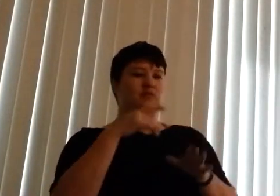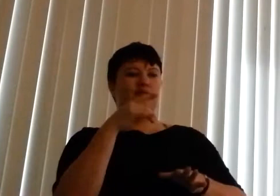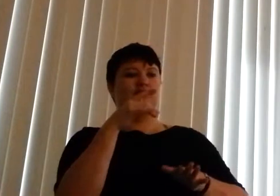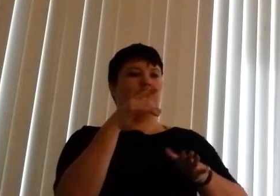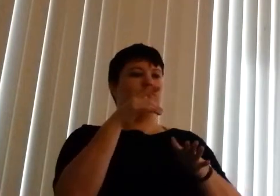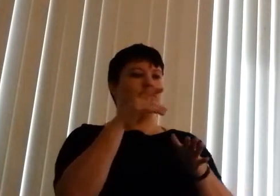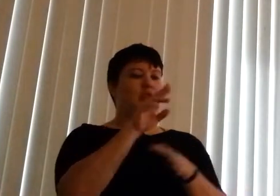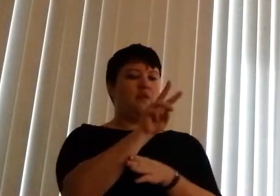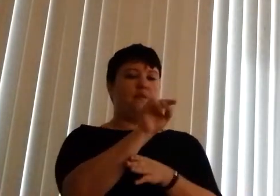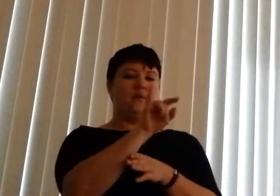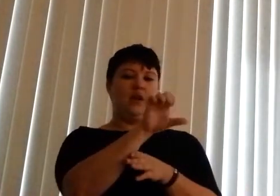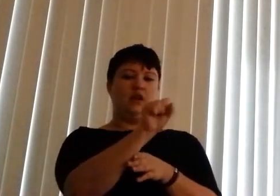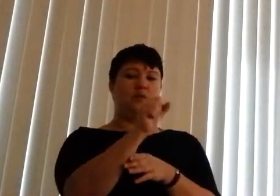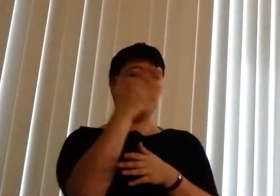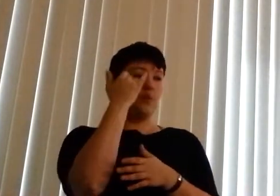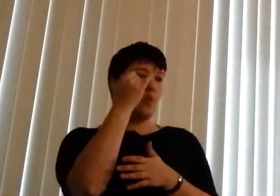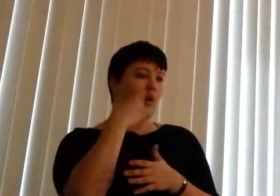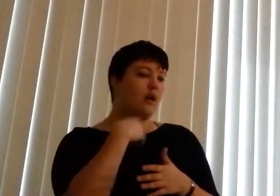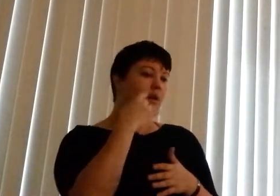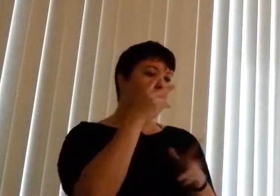or non-paraplegic.